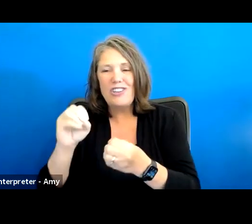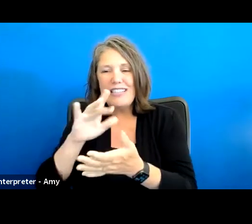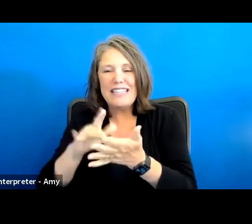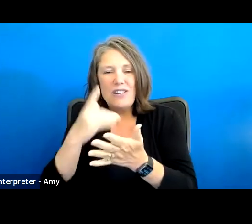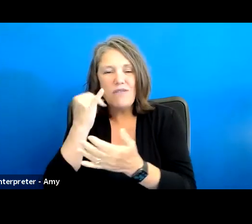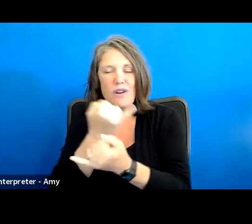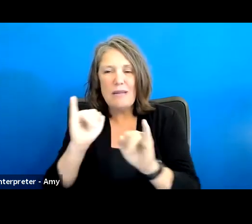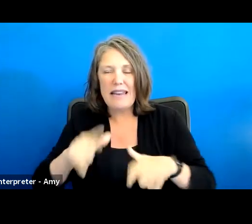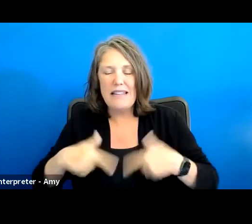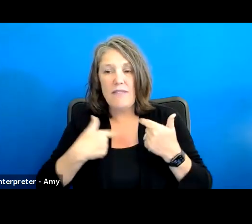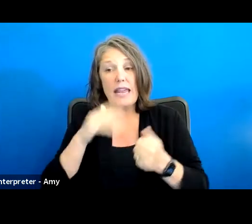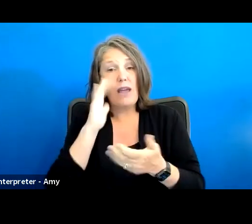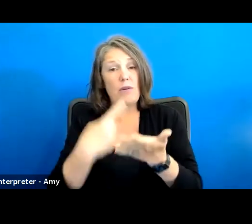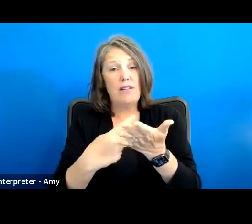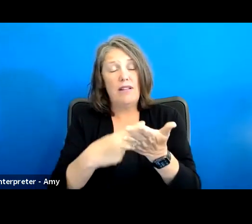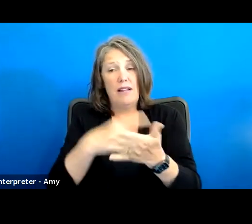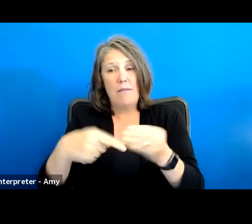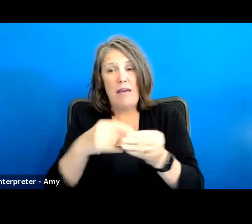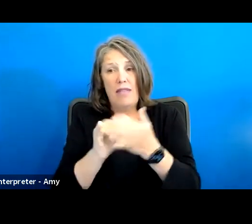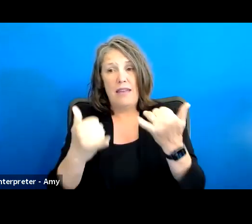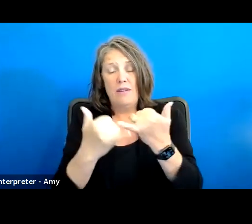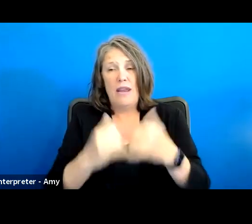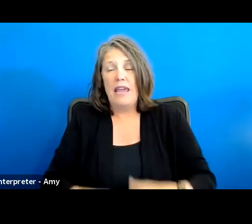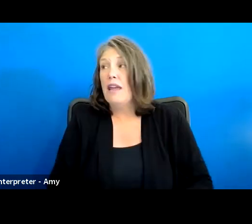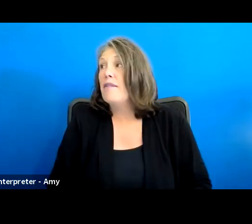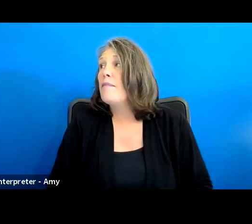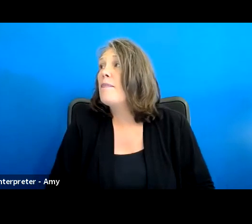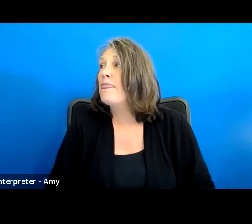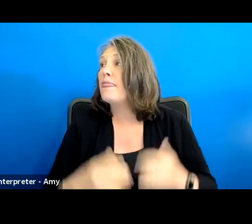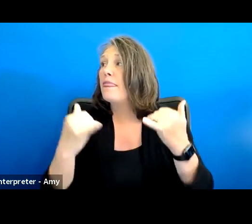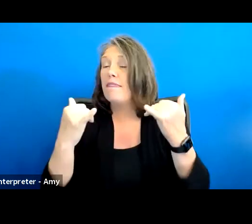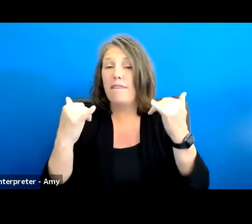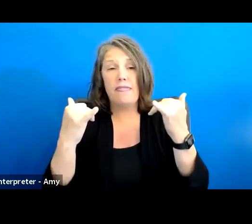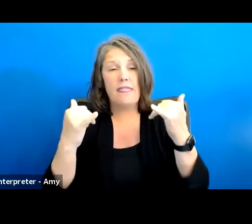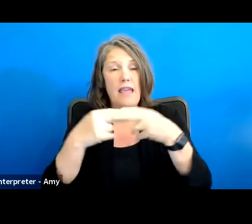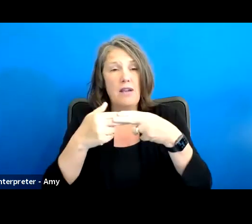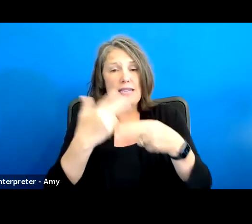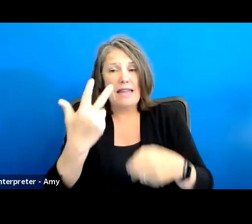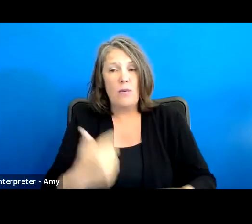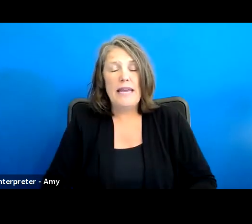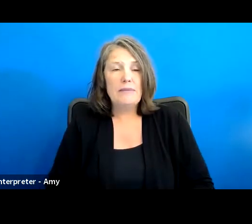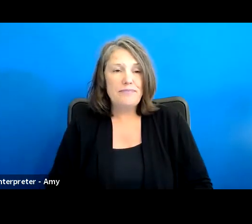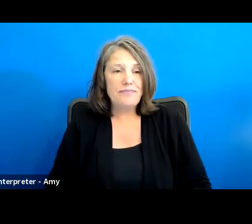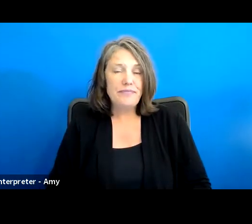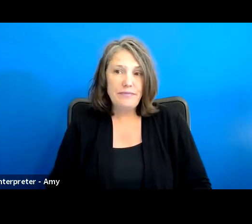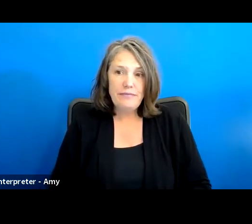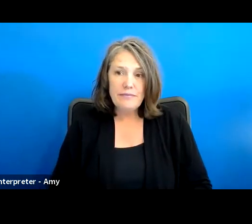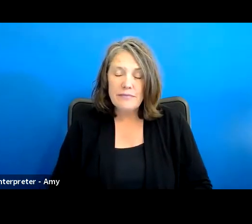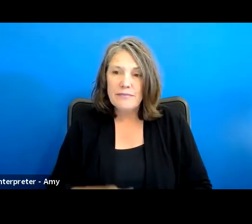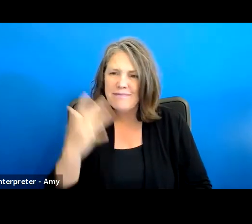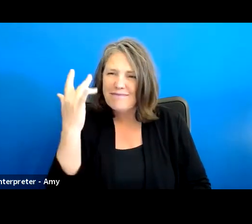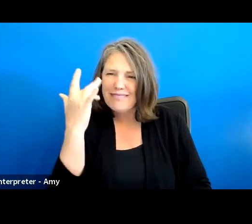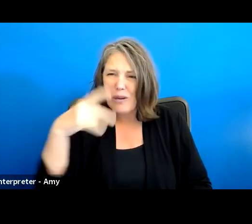that's the podcast that I'll be talking about today. Moving to slide 3. So